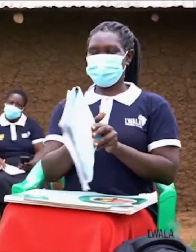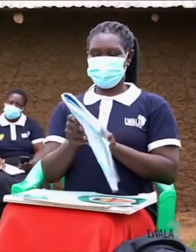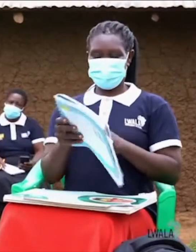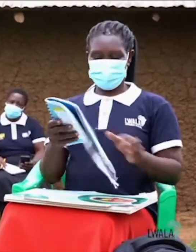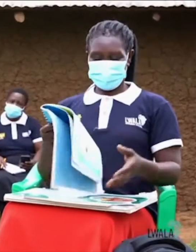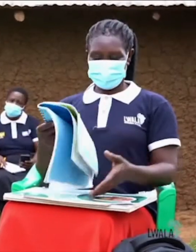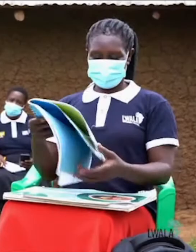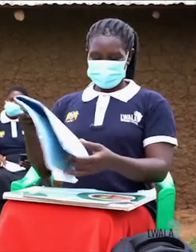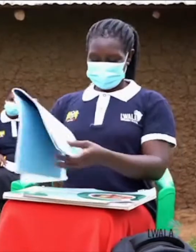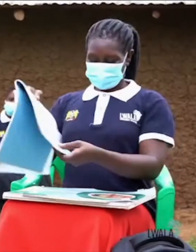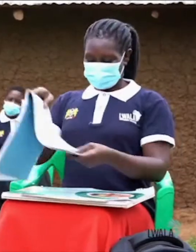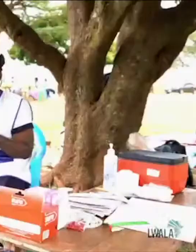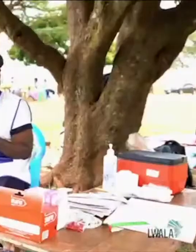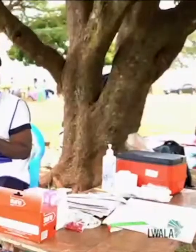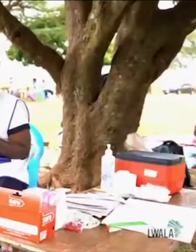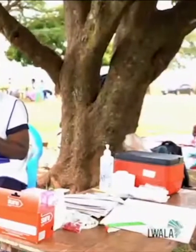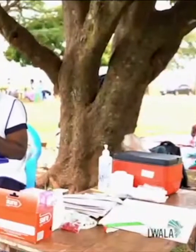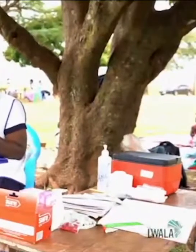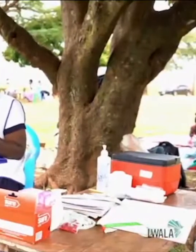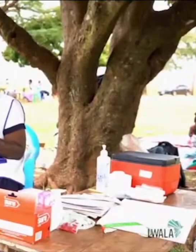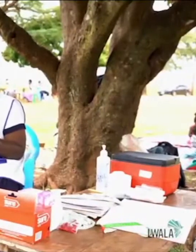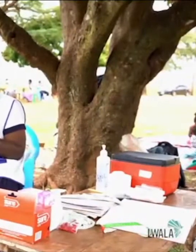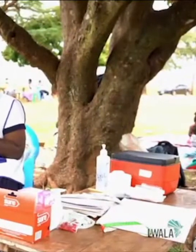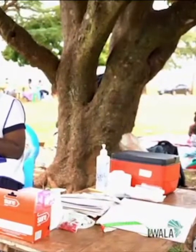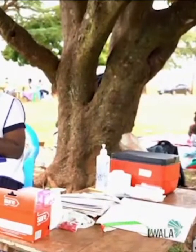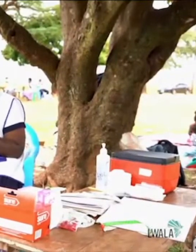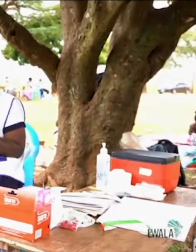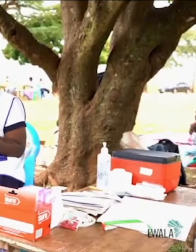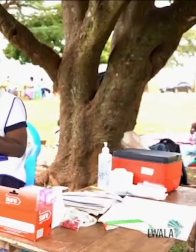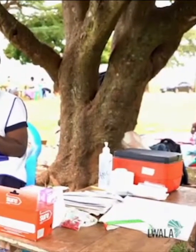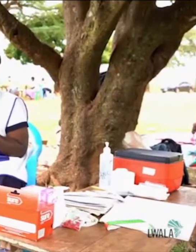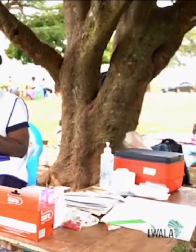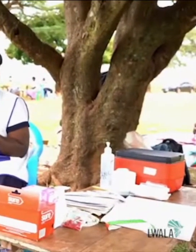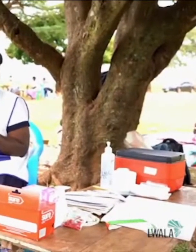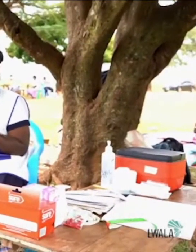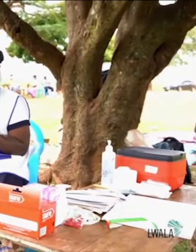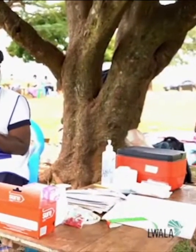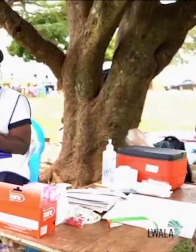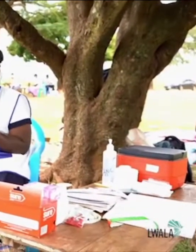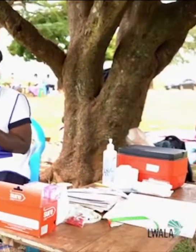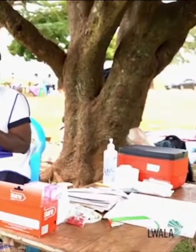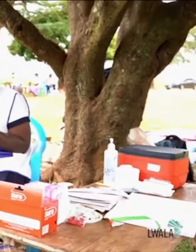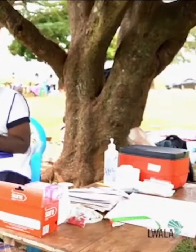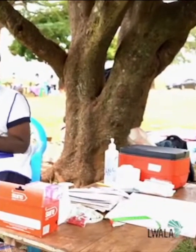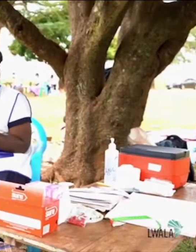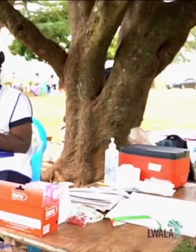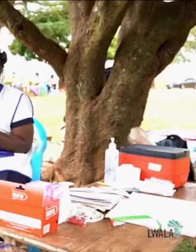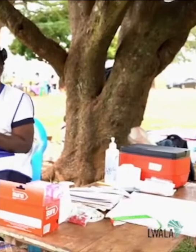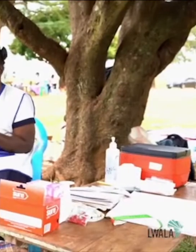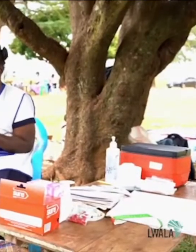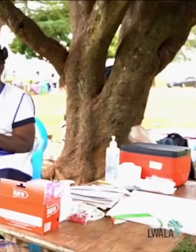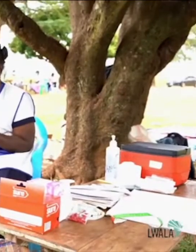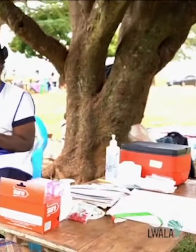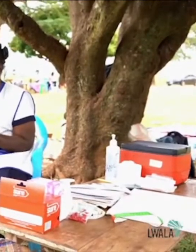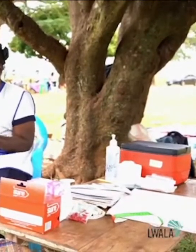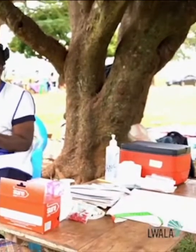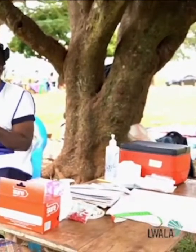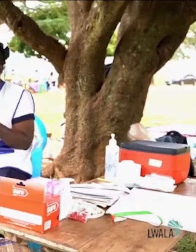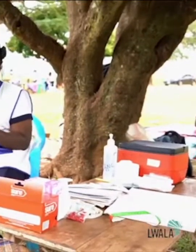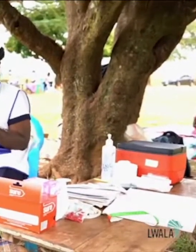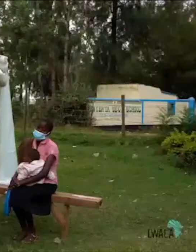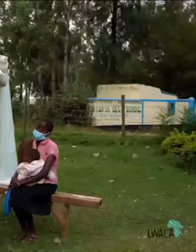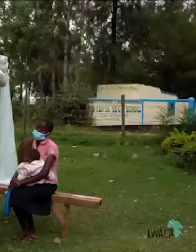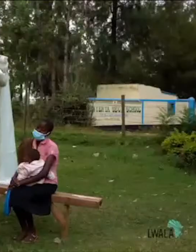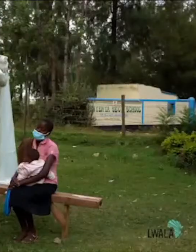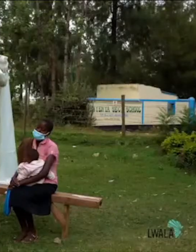where caregivers of children between the ages of 0 to 4 years receive parenting education to enhance their skills. Healthcare workers based